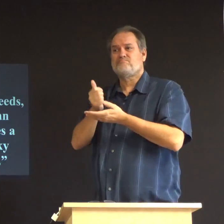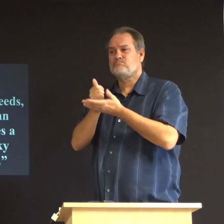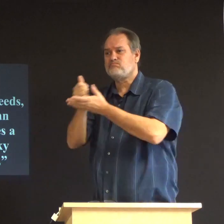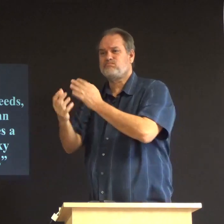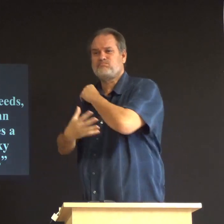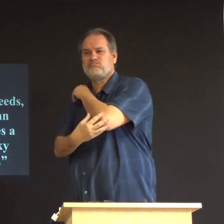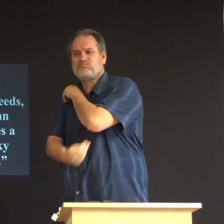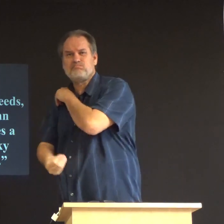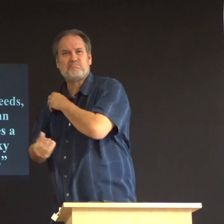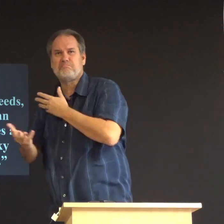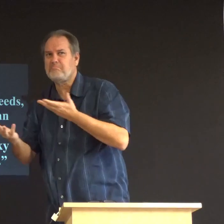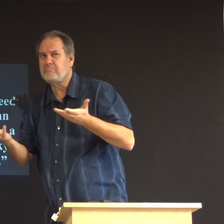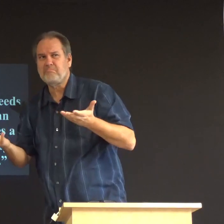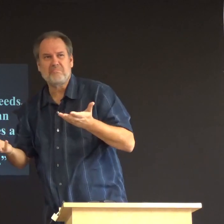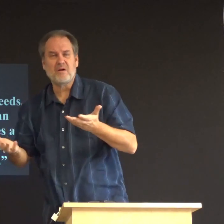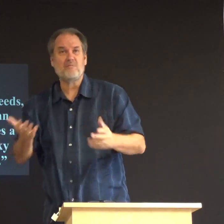of the widows. They don't take care of the poor.